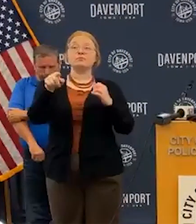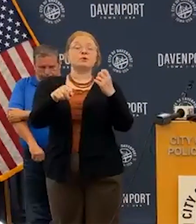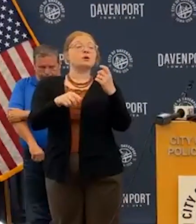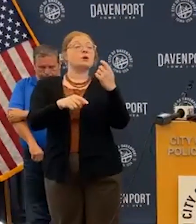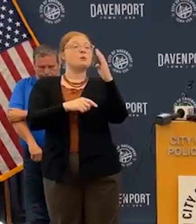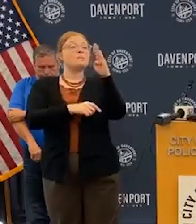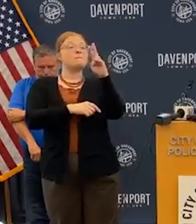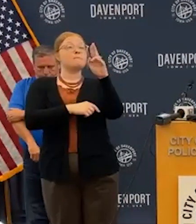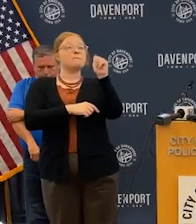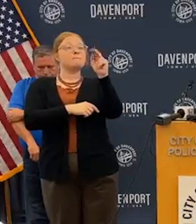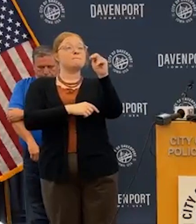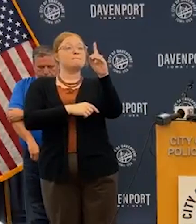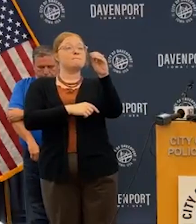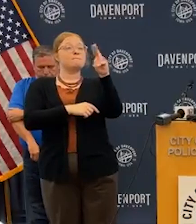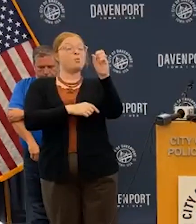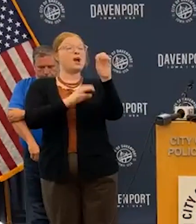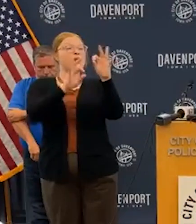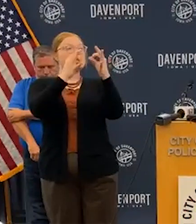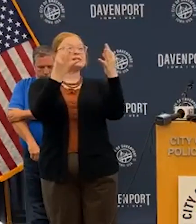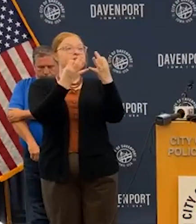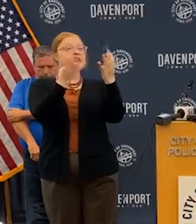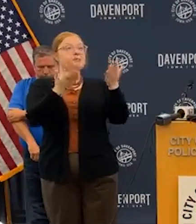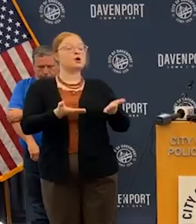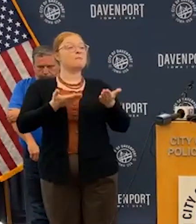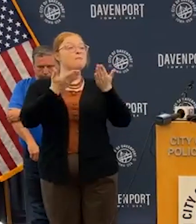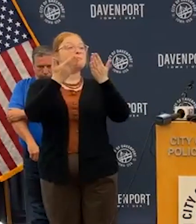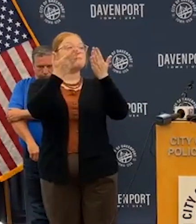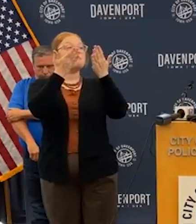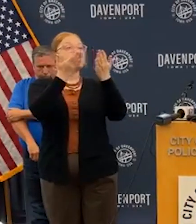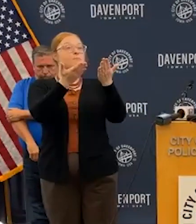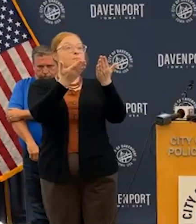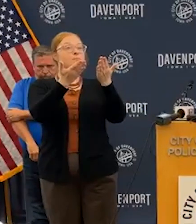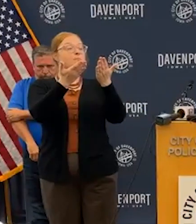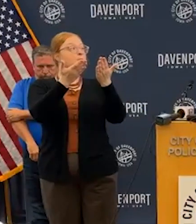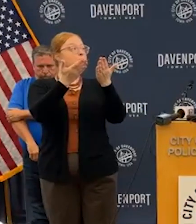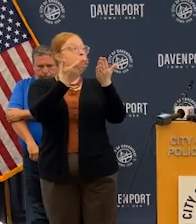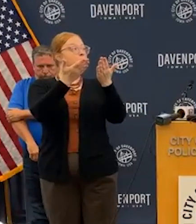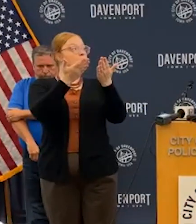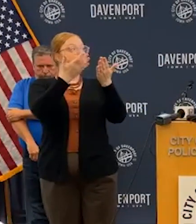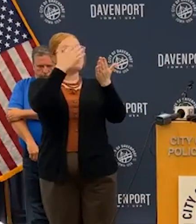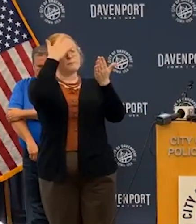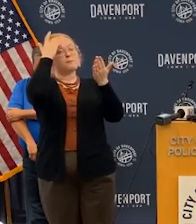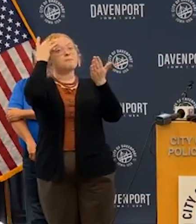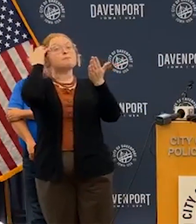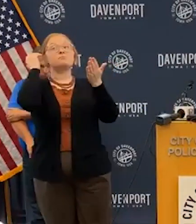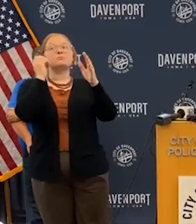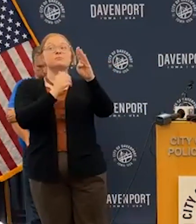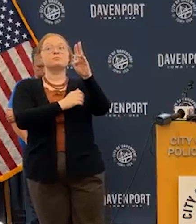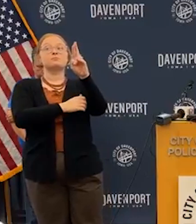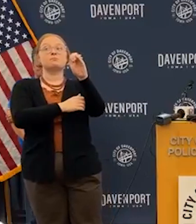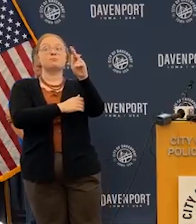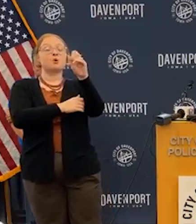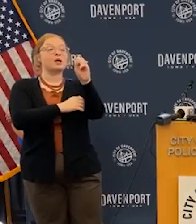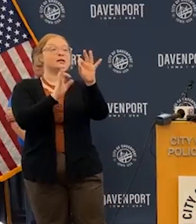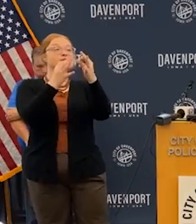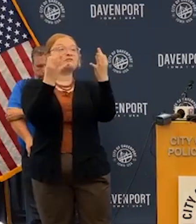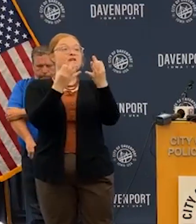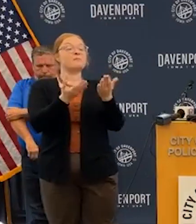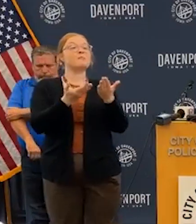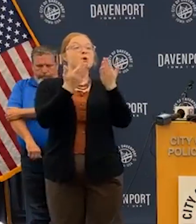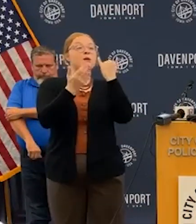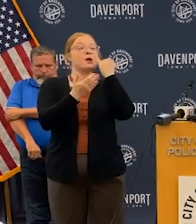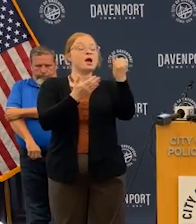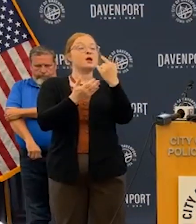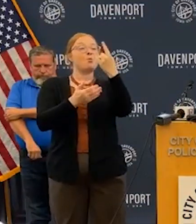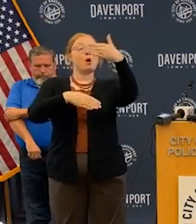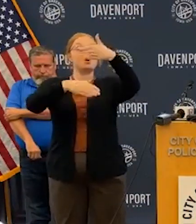that looks like a cross. I'm sorry, I'm not. There's an X on one of the windows of the structure. Okay. Brandon's